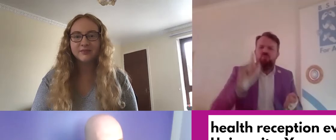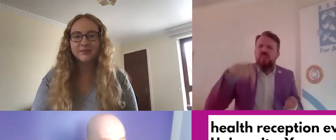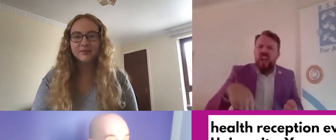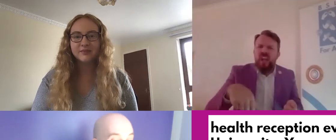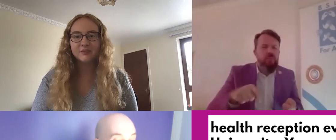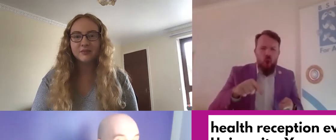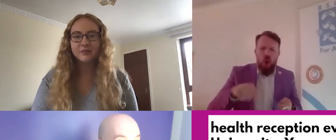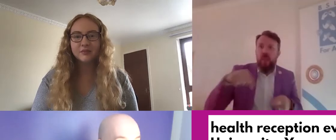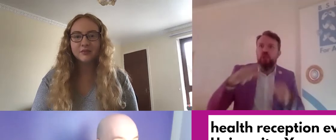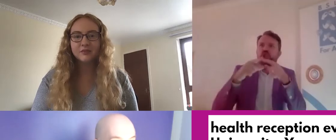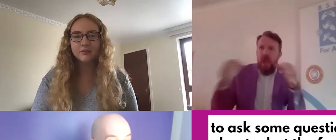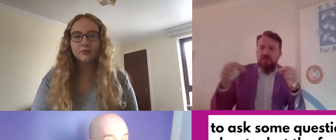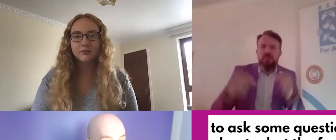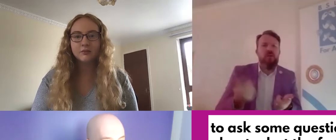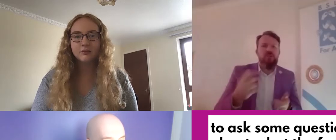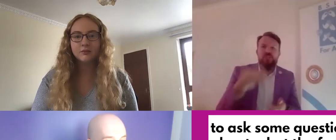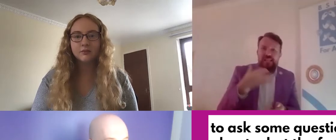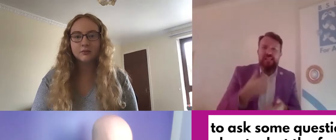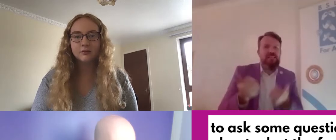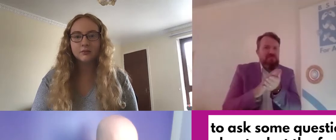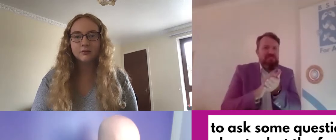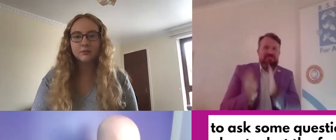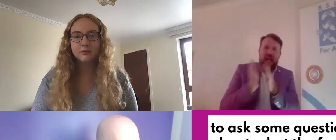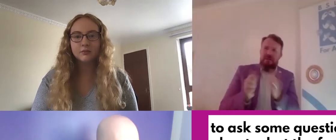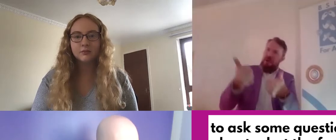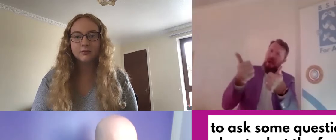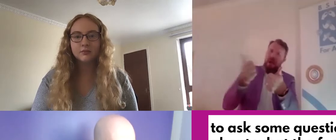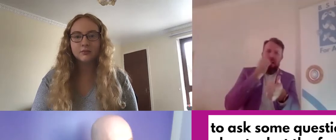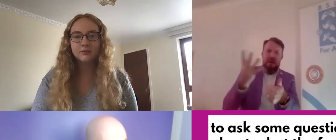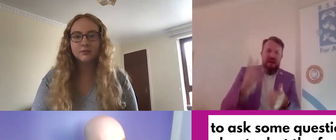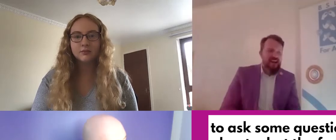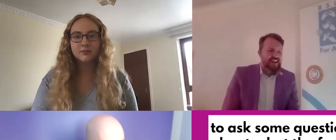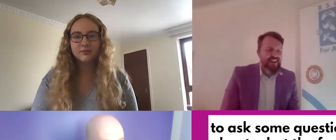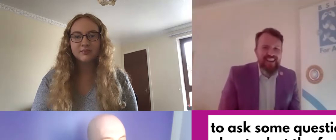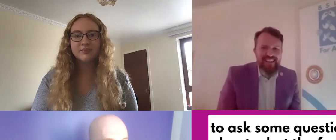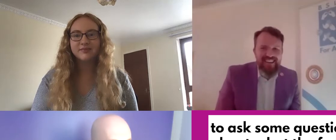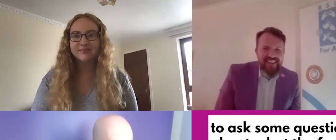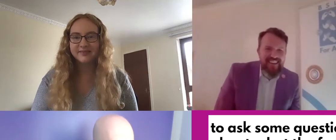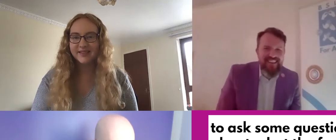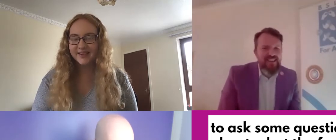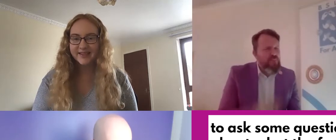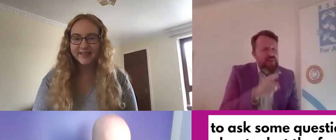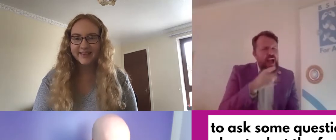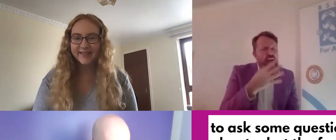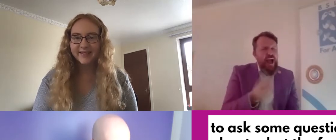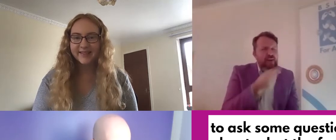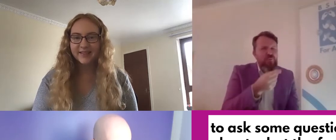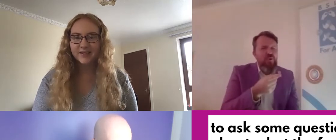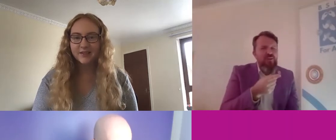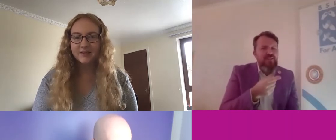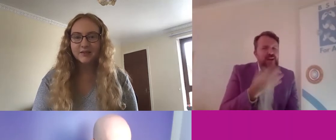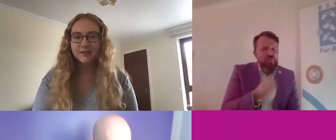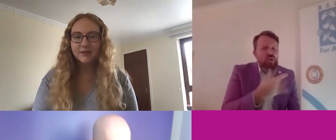there, maybe even at the canteen, being able to ask some questions about what the food is and what's in it. Just basic communication skills. Yeah,